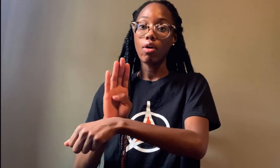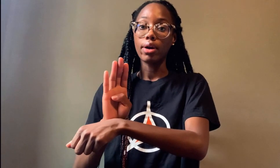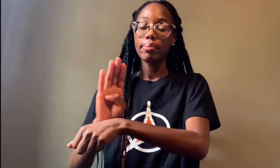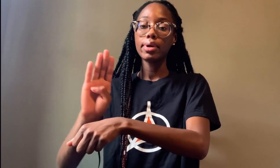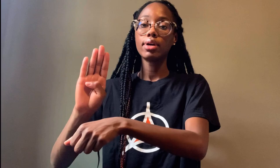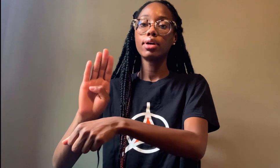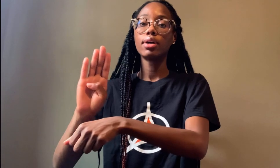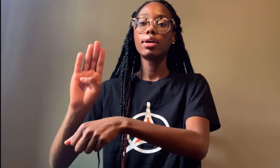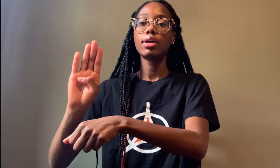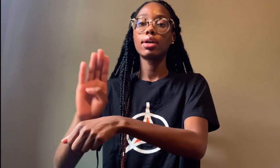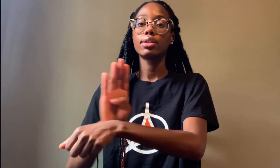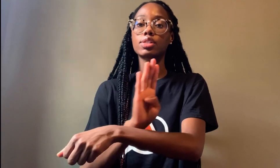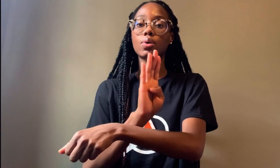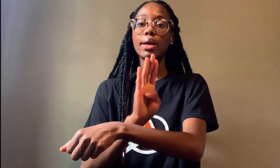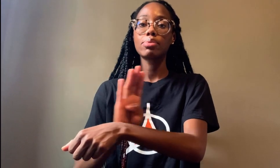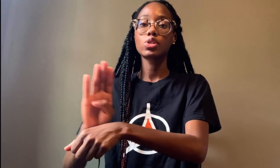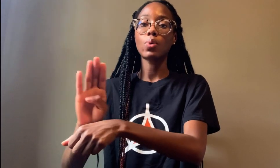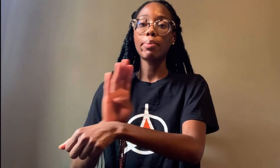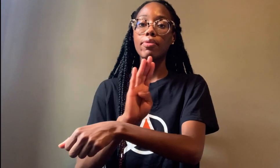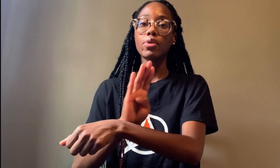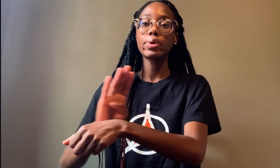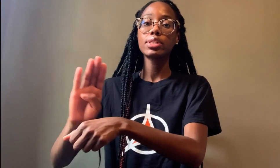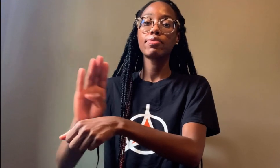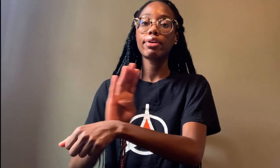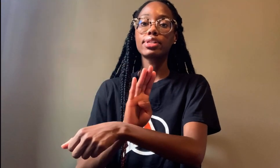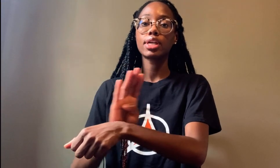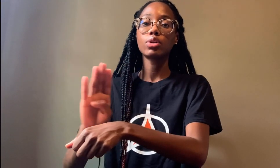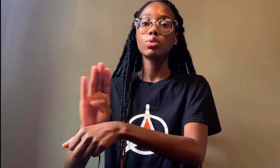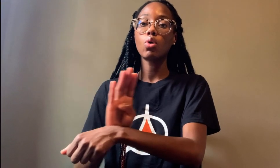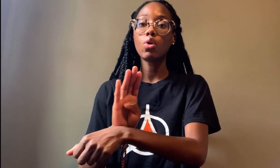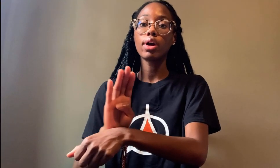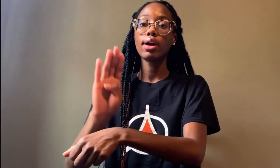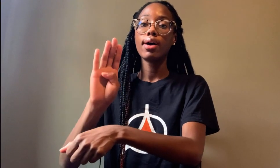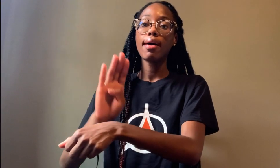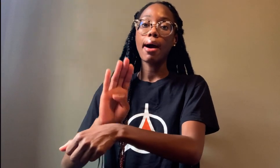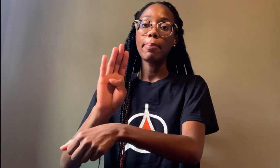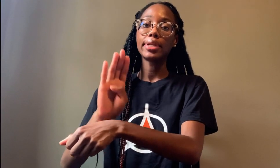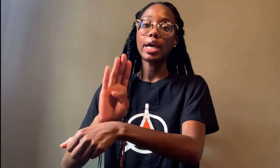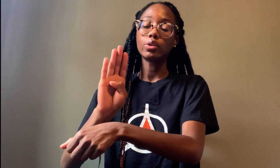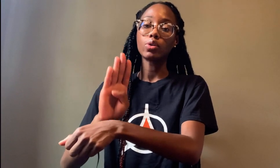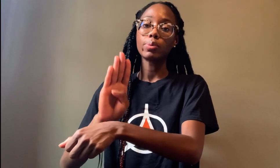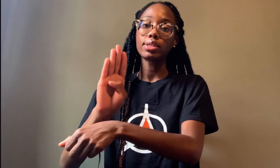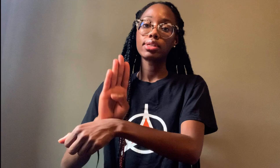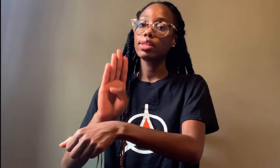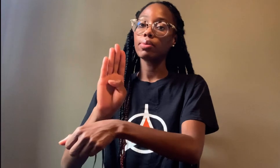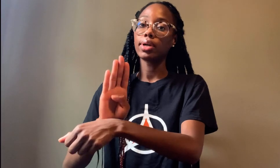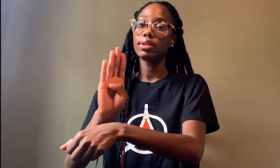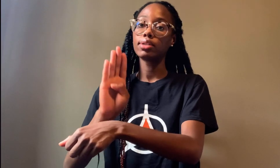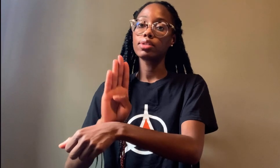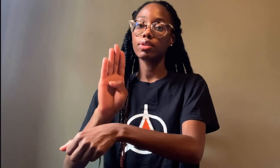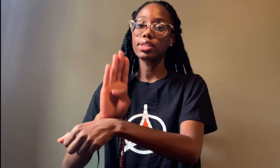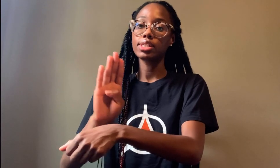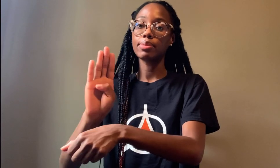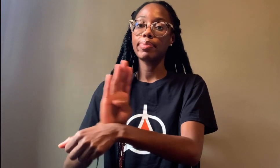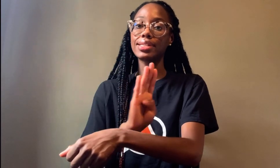arm, swipe, swipe of the wrist, very subtle, or up and down on the wrist, either one. So this is business,